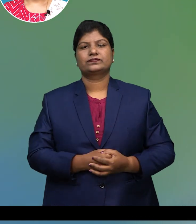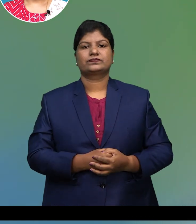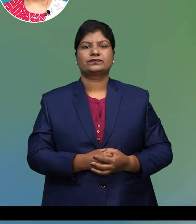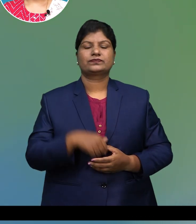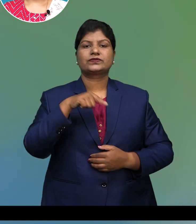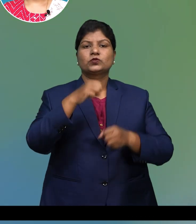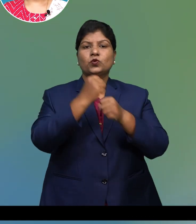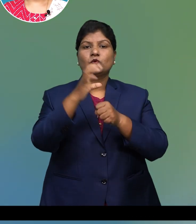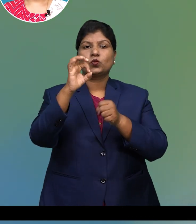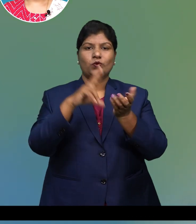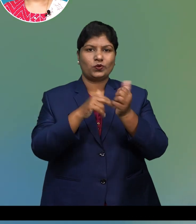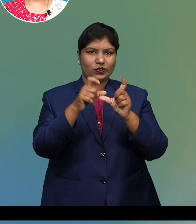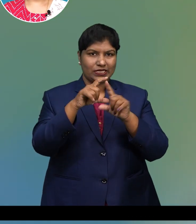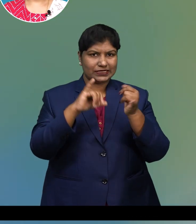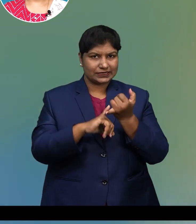the gonads,